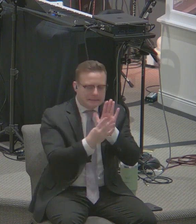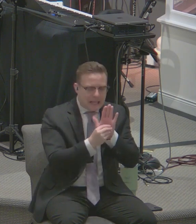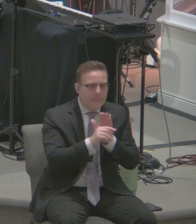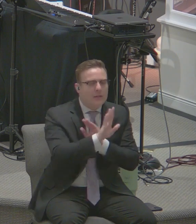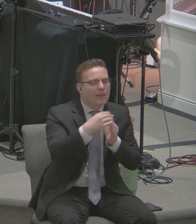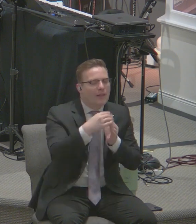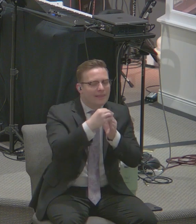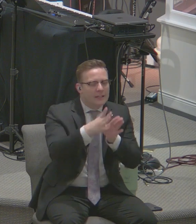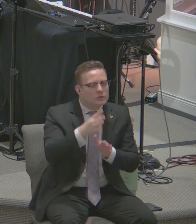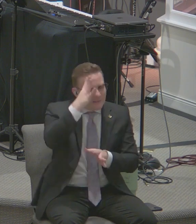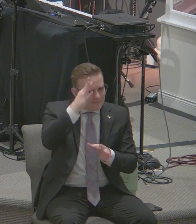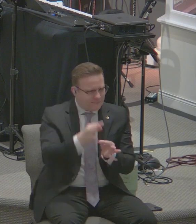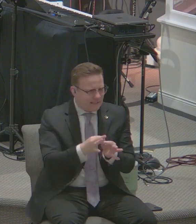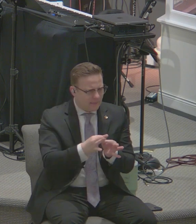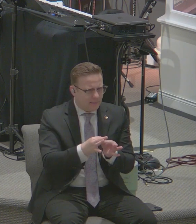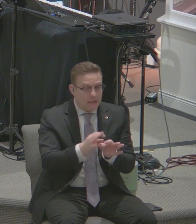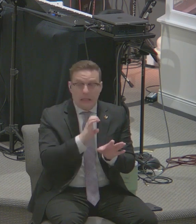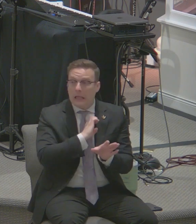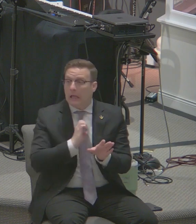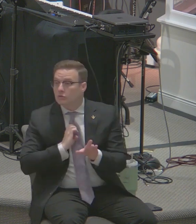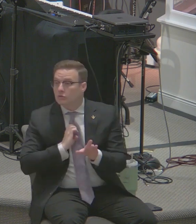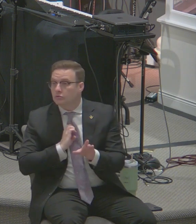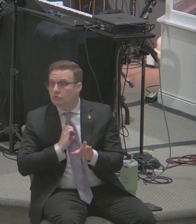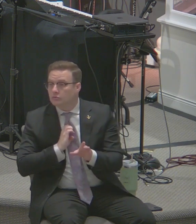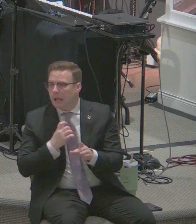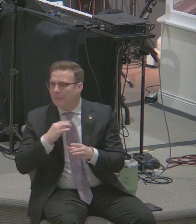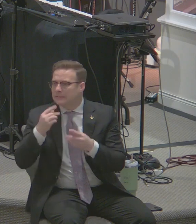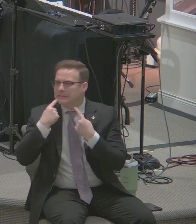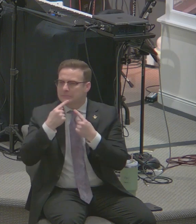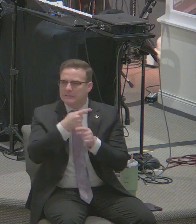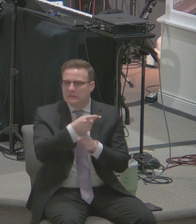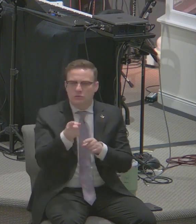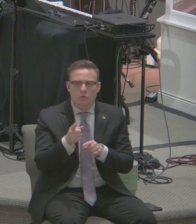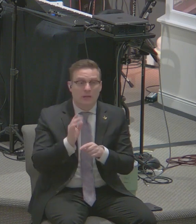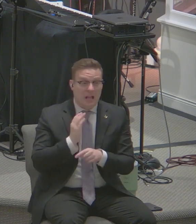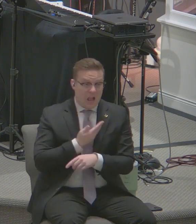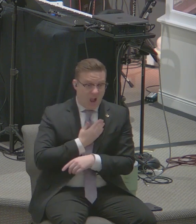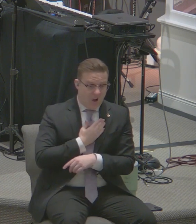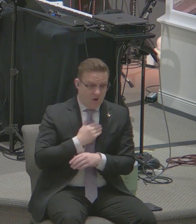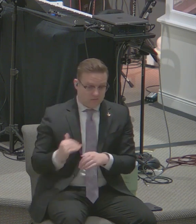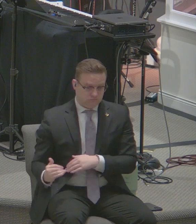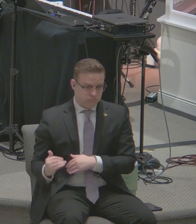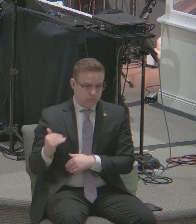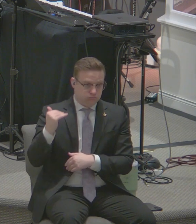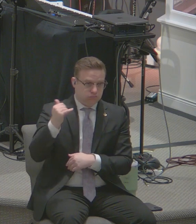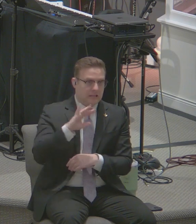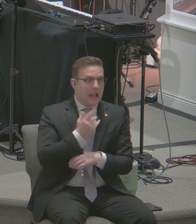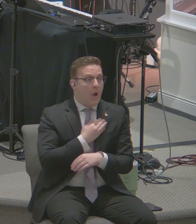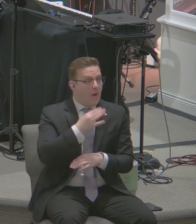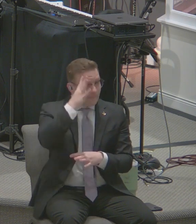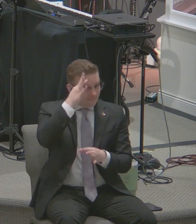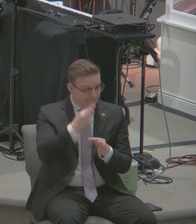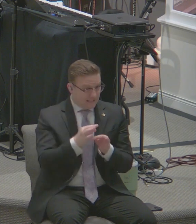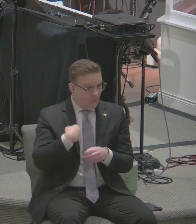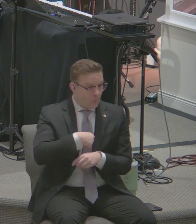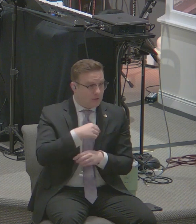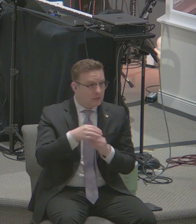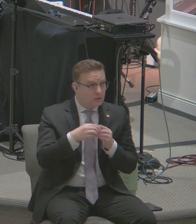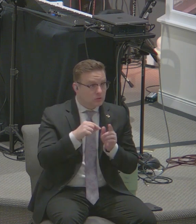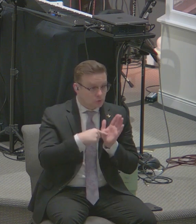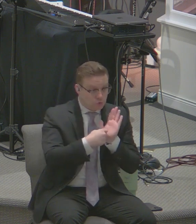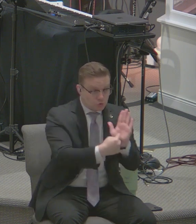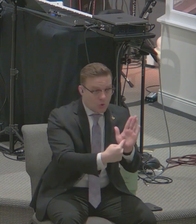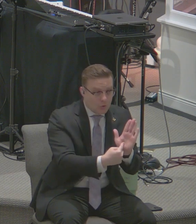faith. Elders, I do speak to us. Our way of life and the faith we are showing better